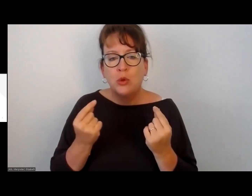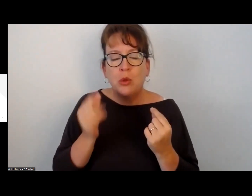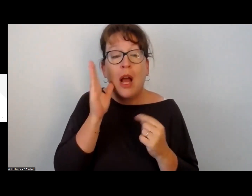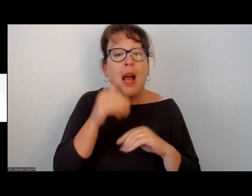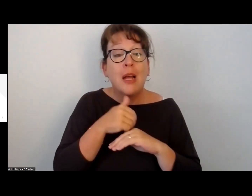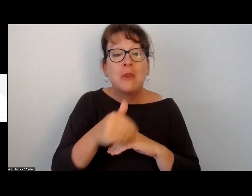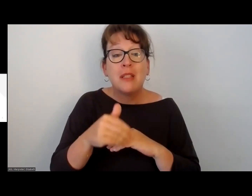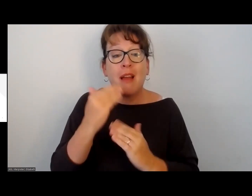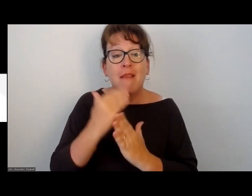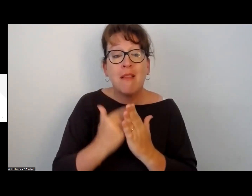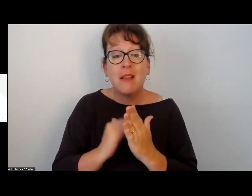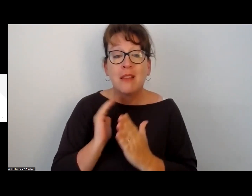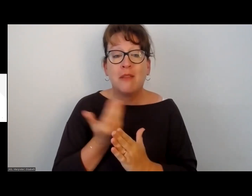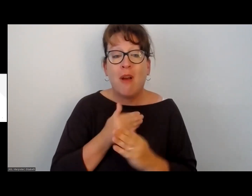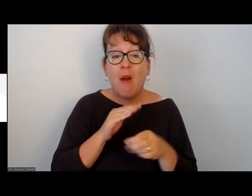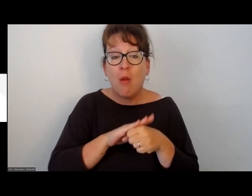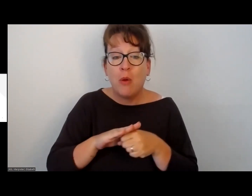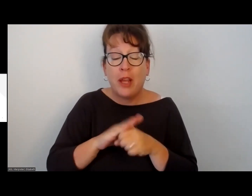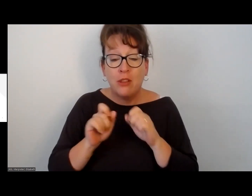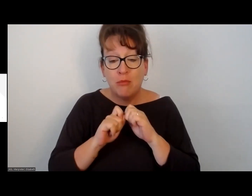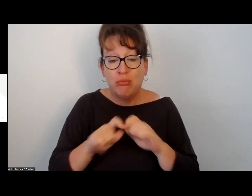that I mentioned over to you all.